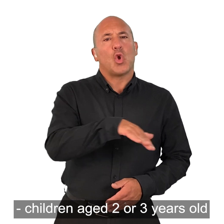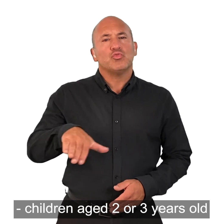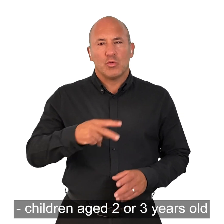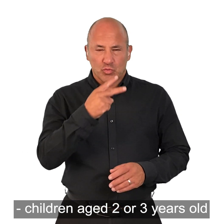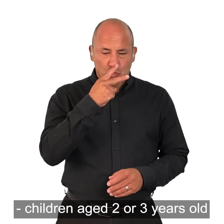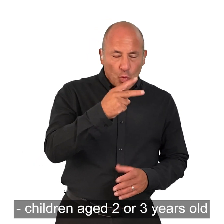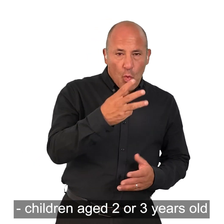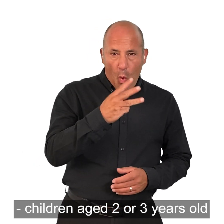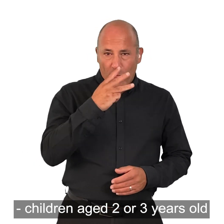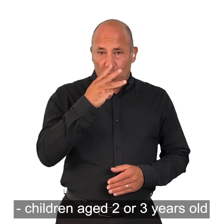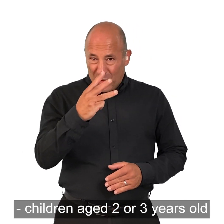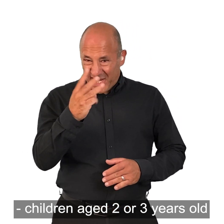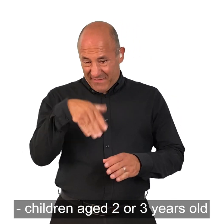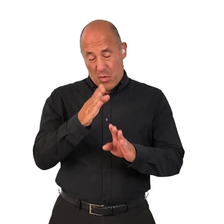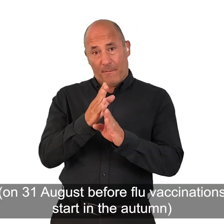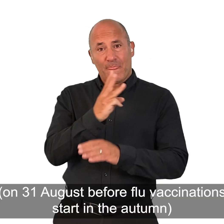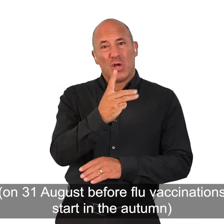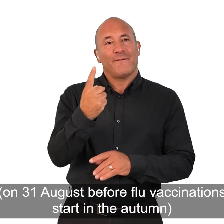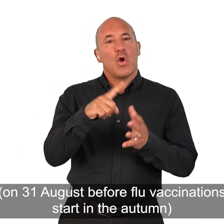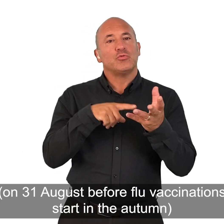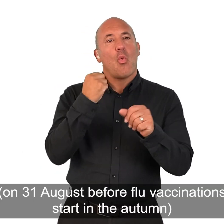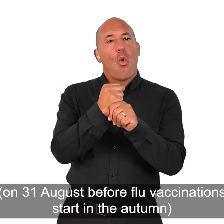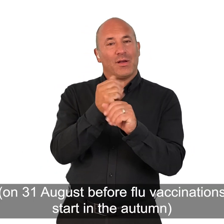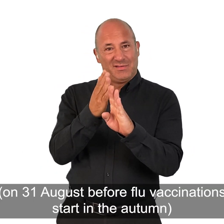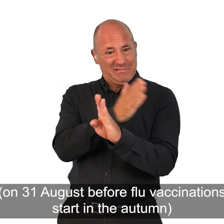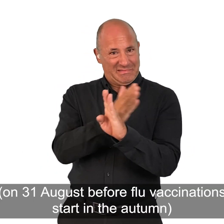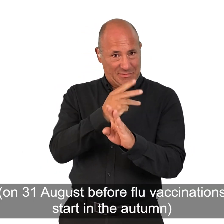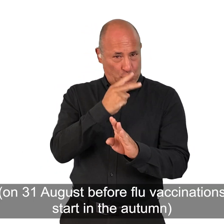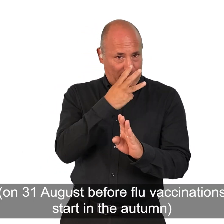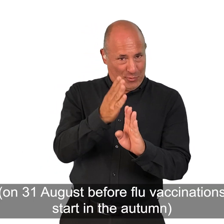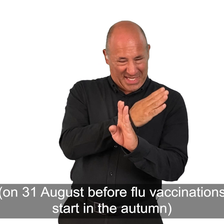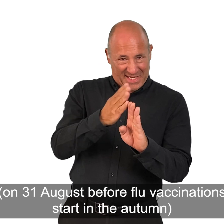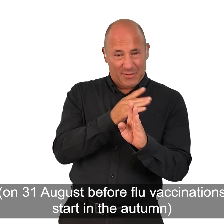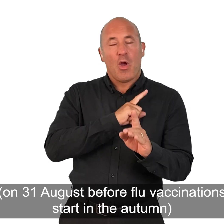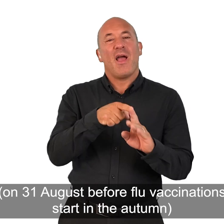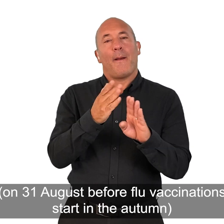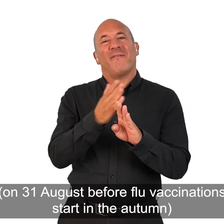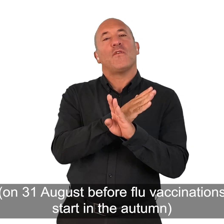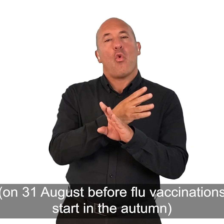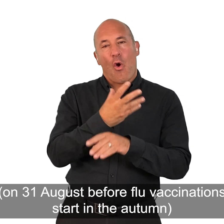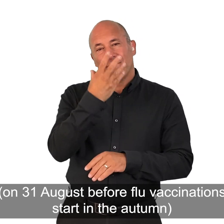children aged 2 or 3 years old on 31st of August before flu vaccinations start in the